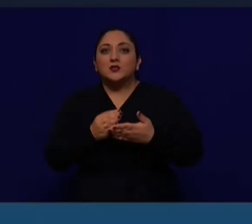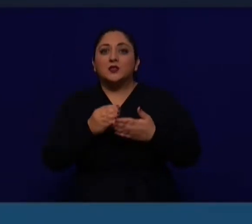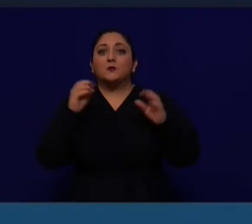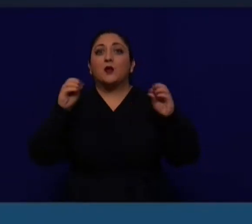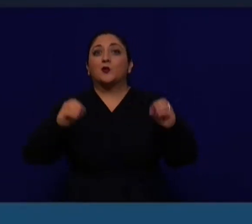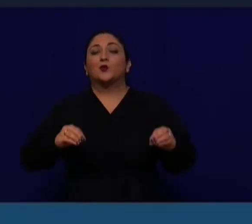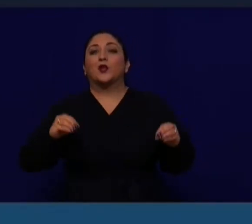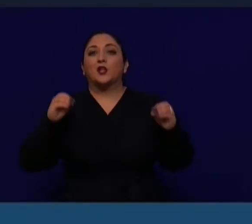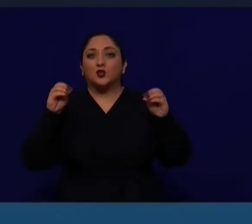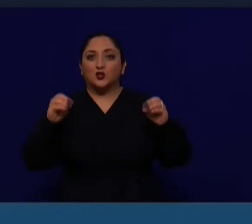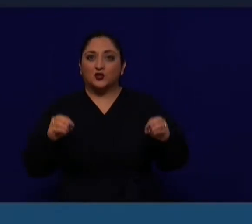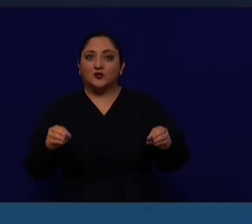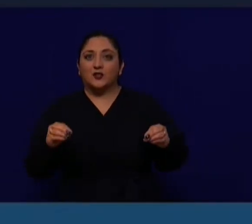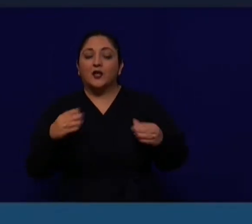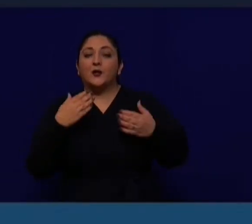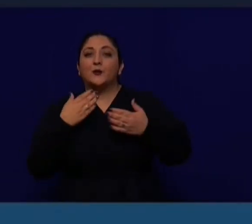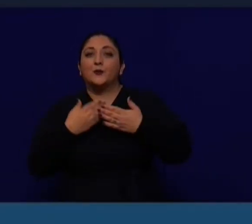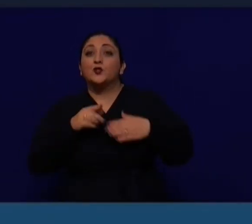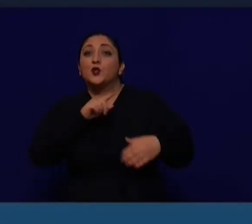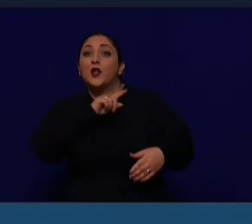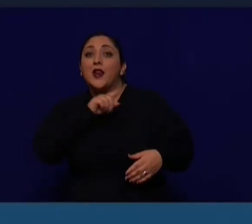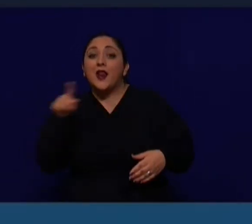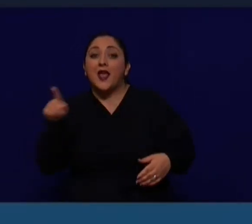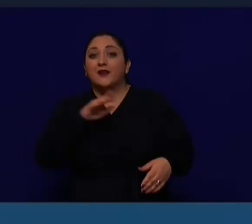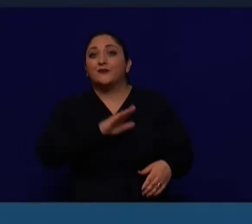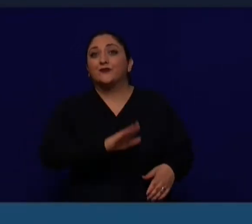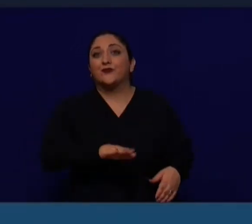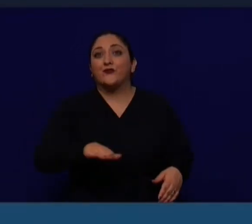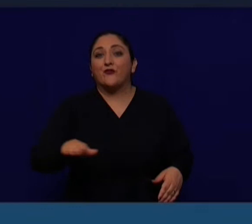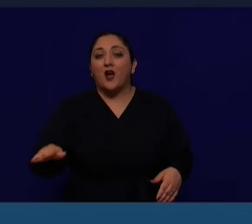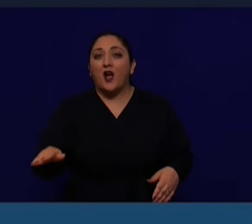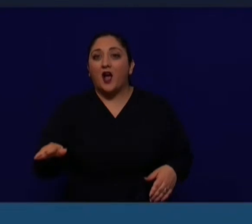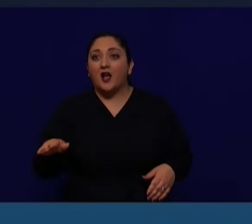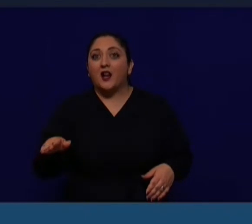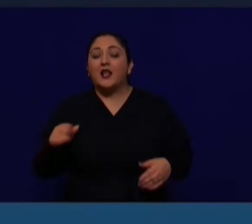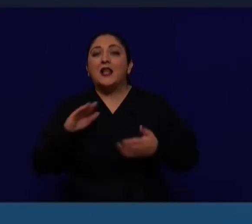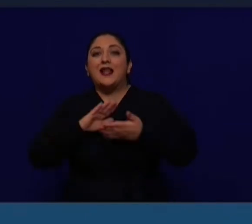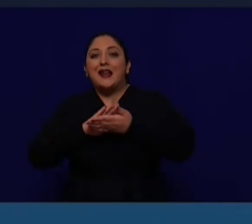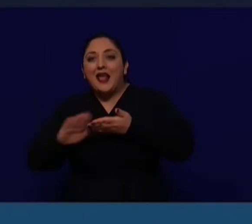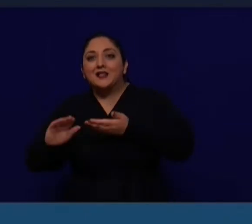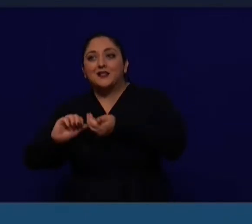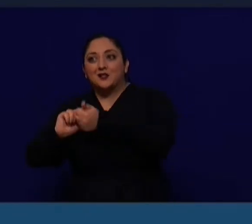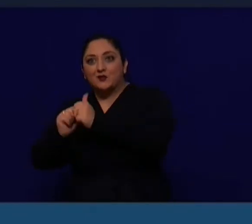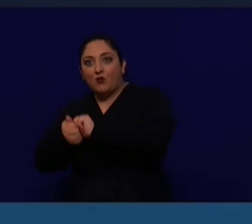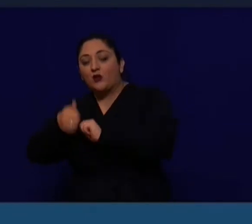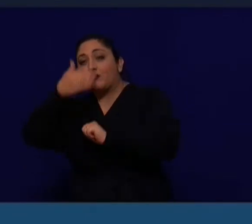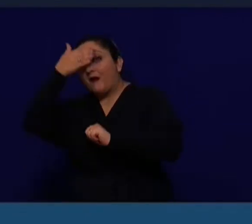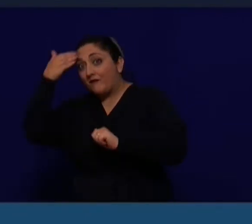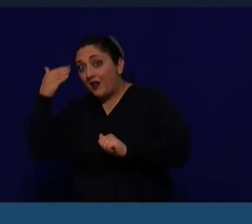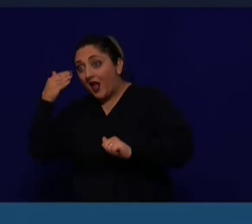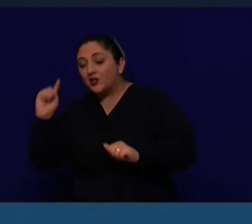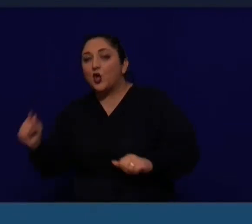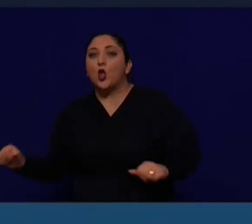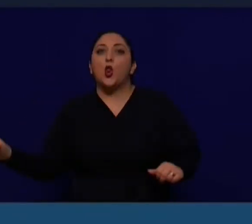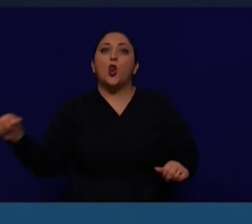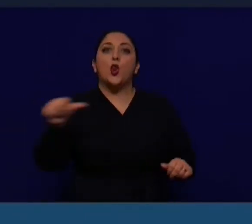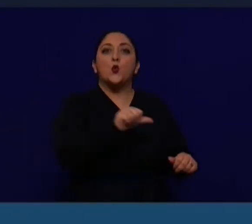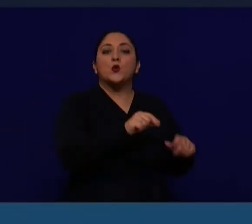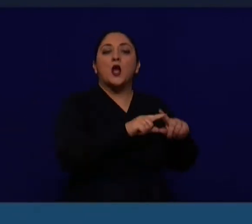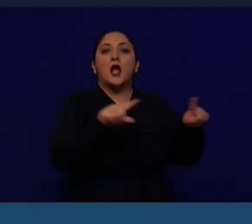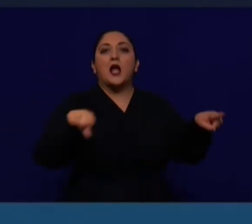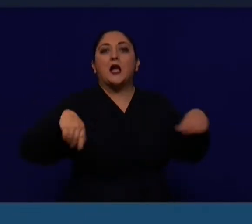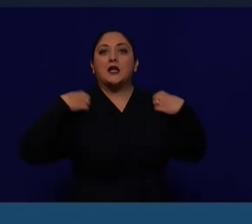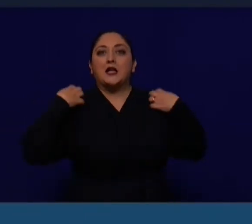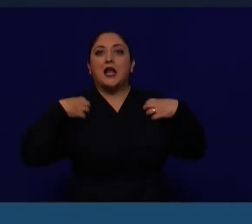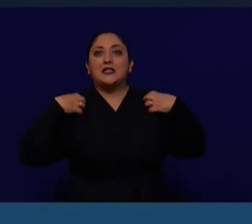lill-edukazzjoni. Ħalli bekk aħna ma jkollniex tfal li jkunu qegħdin imorru mbagħad l-iskola u jistgħu jkunu pożittivi jew